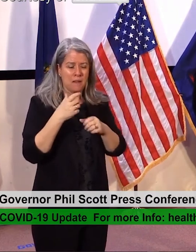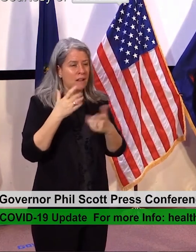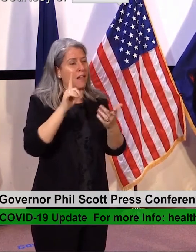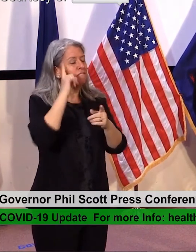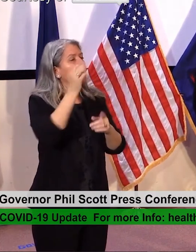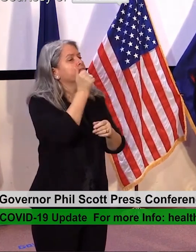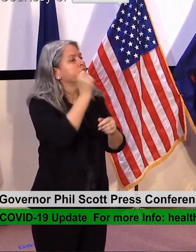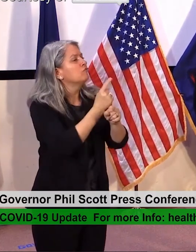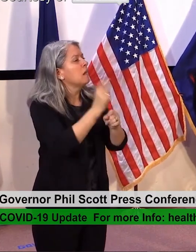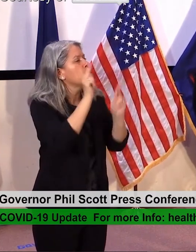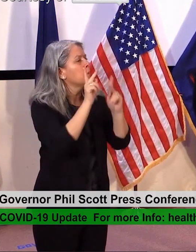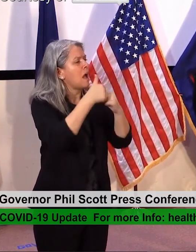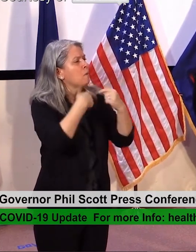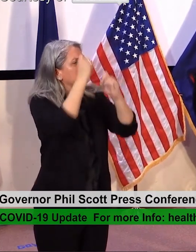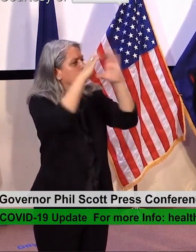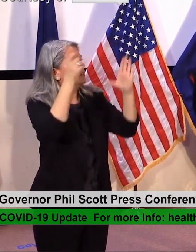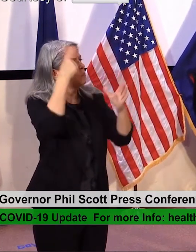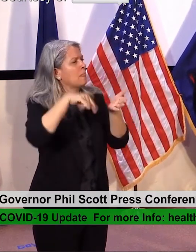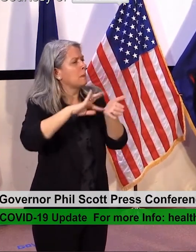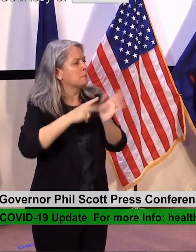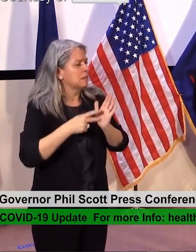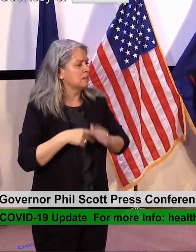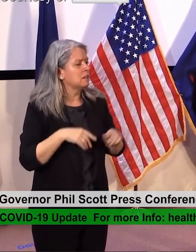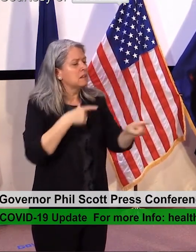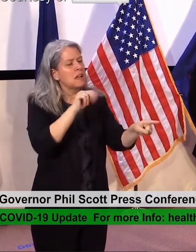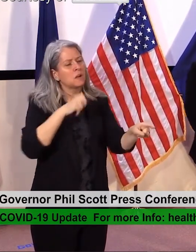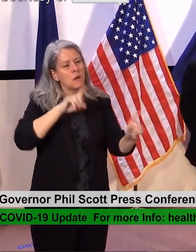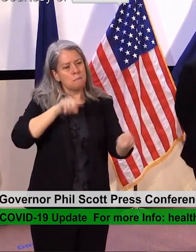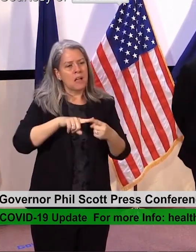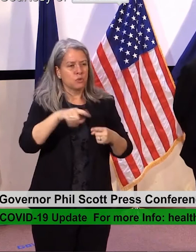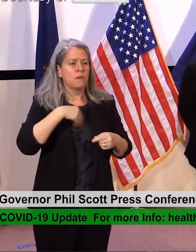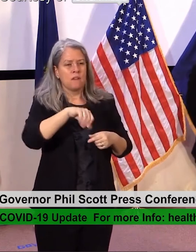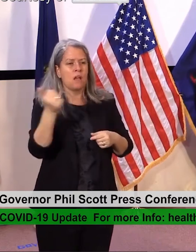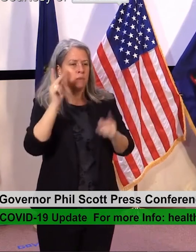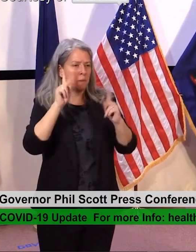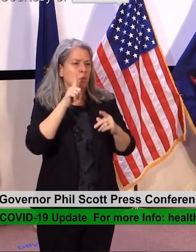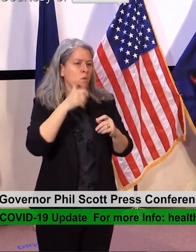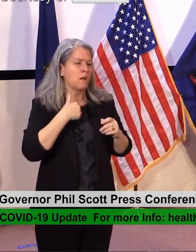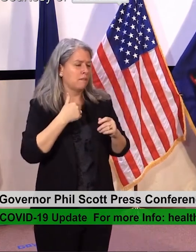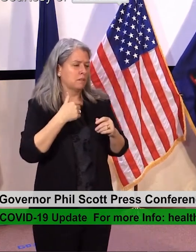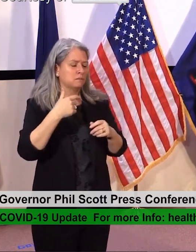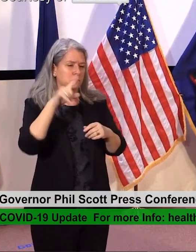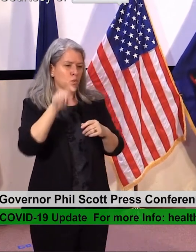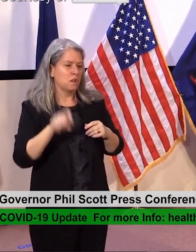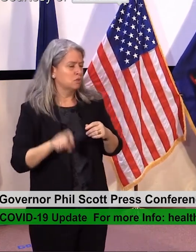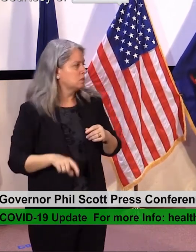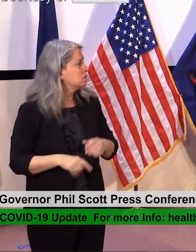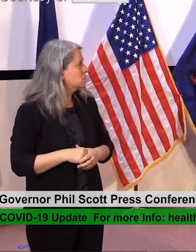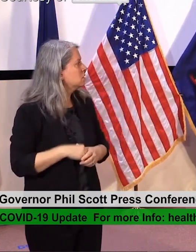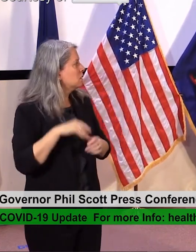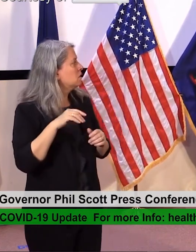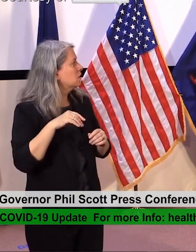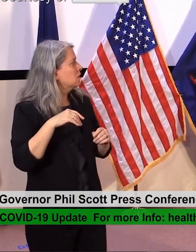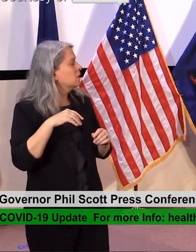normal person could understand it? And can we get back to you on this? We have several more or a dozen more reporters waiting. Can we